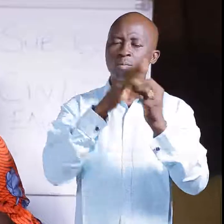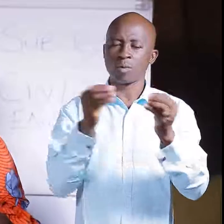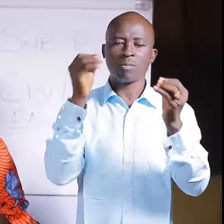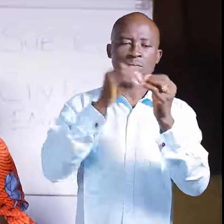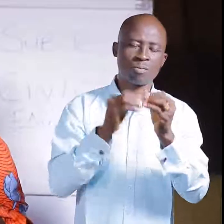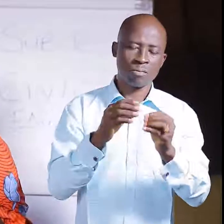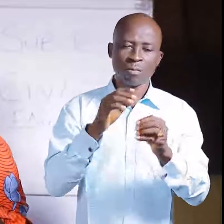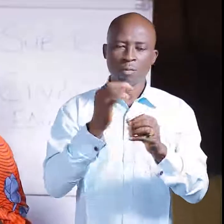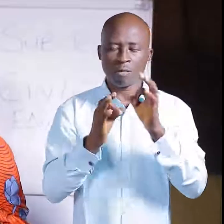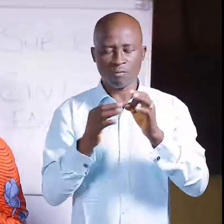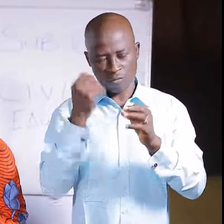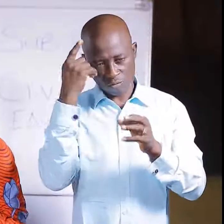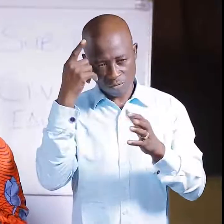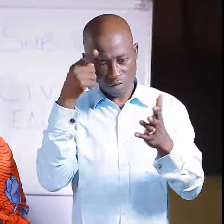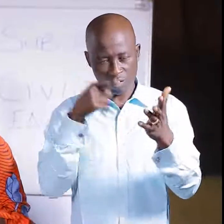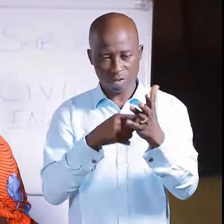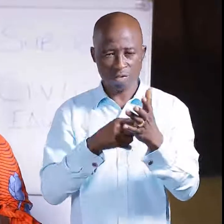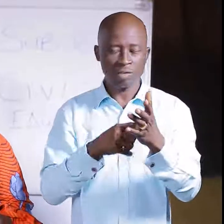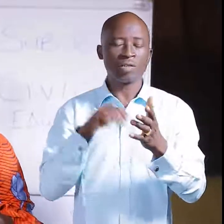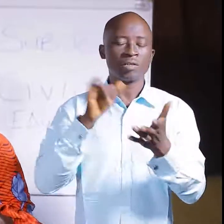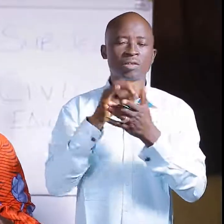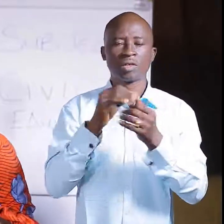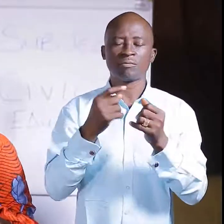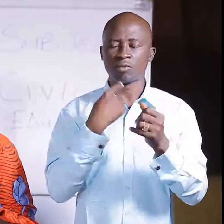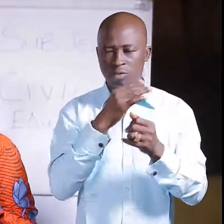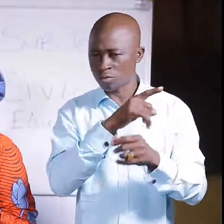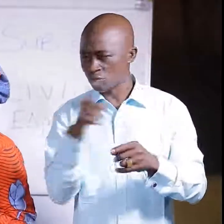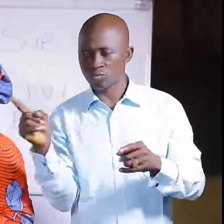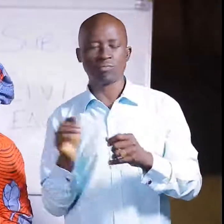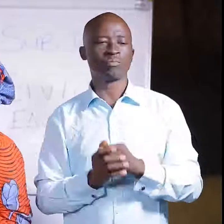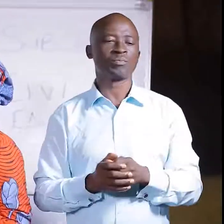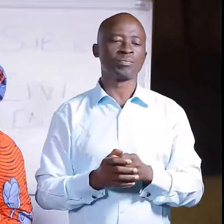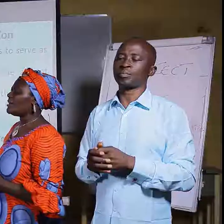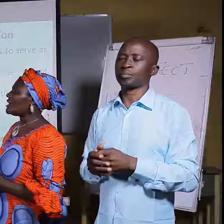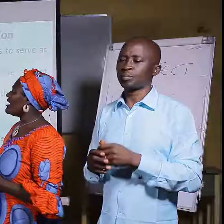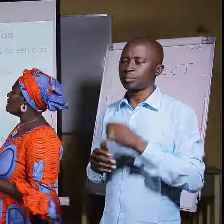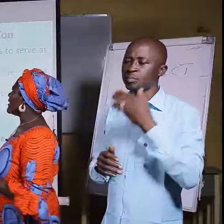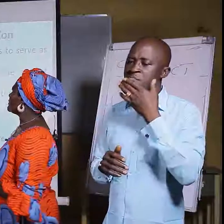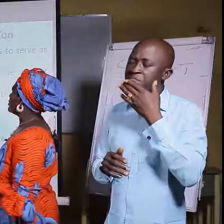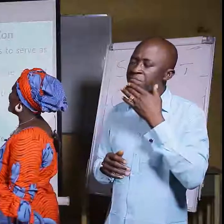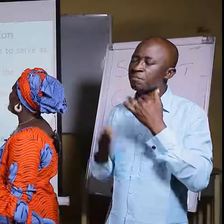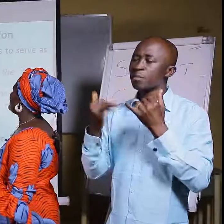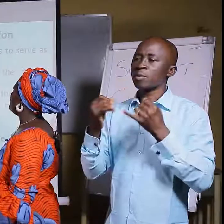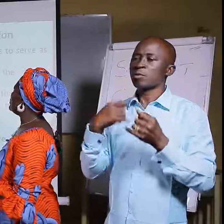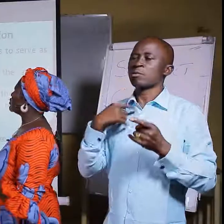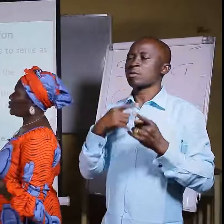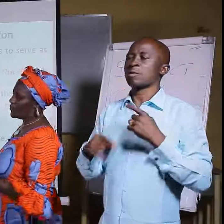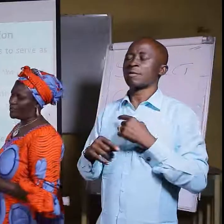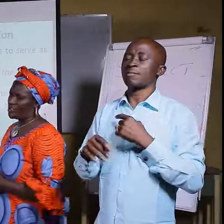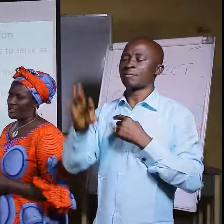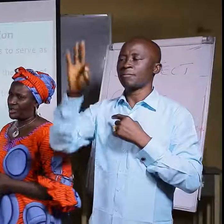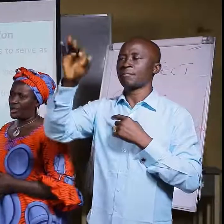you understanding what I have been saying all along. Now we have factors that